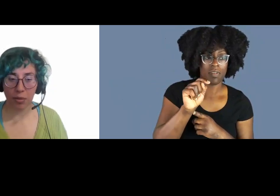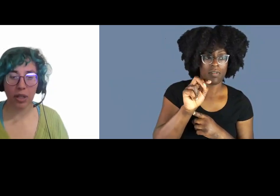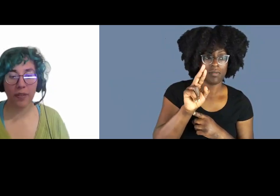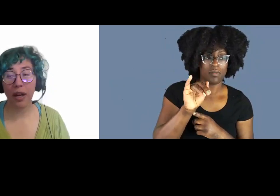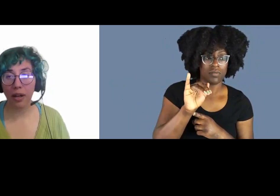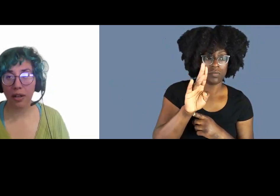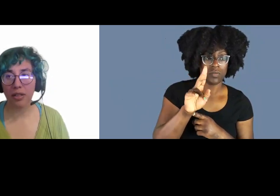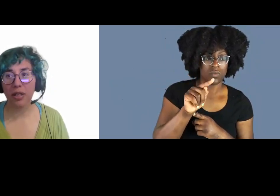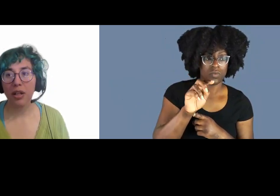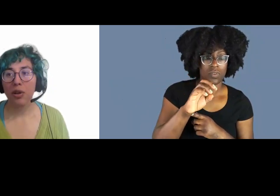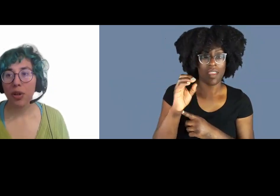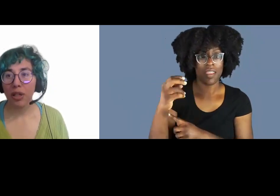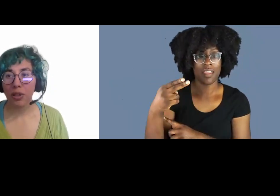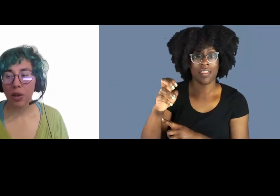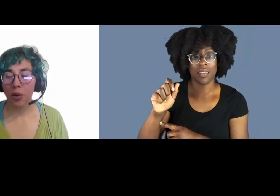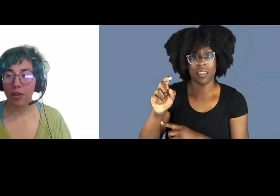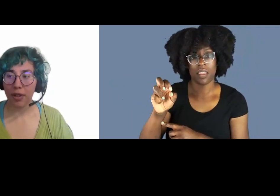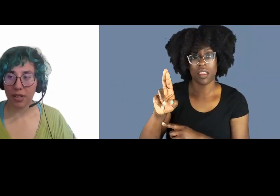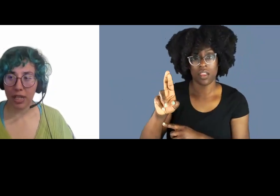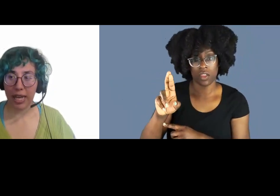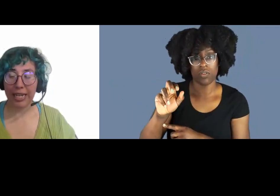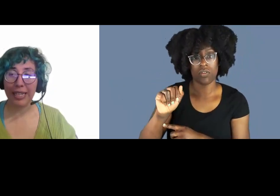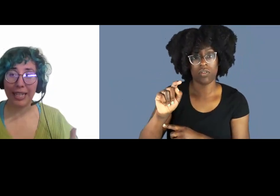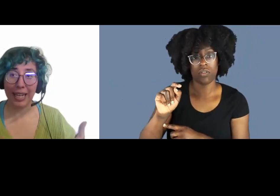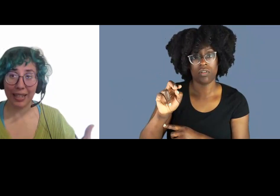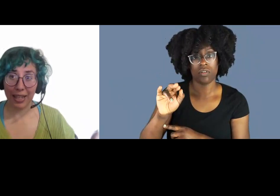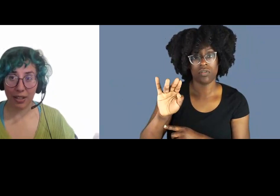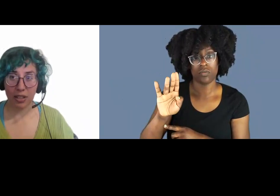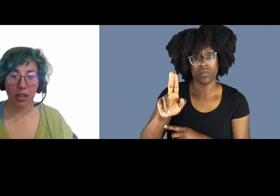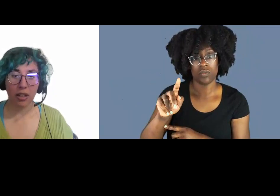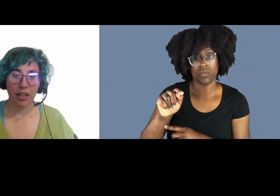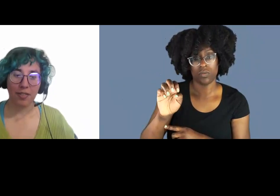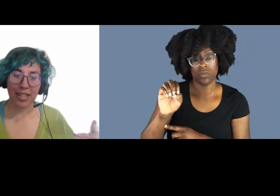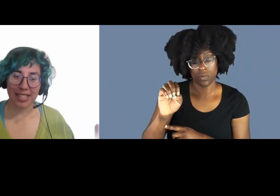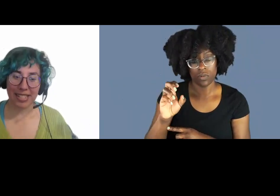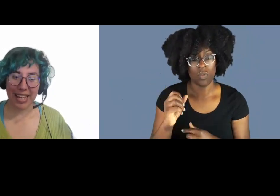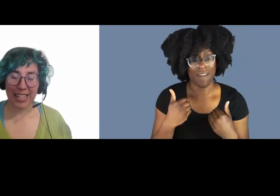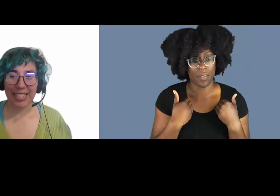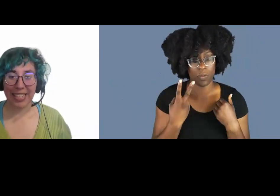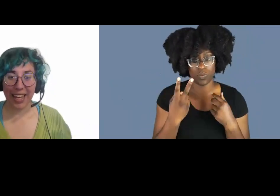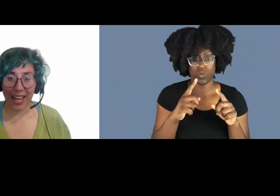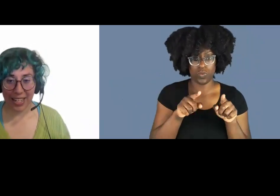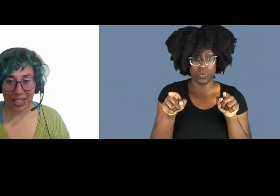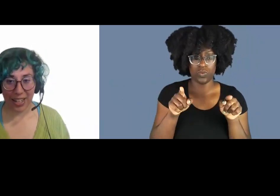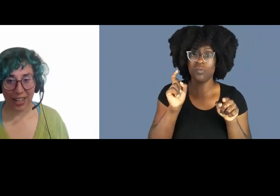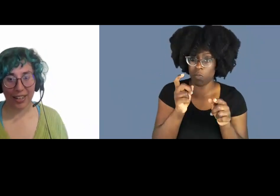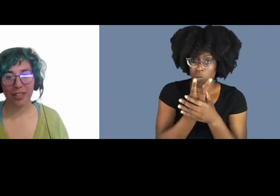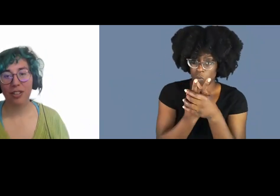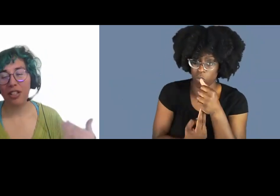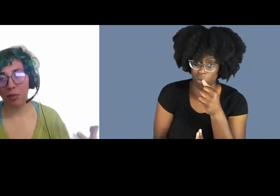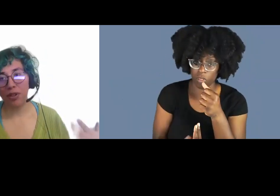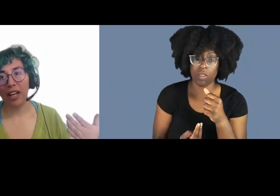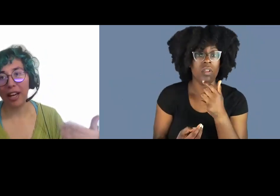this table, and the headers will let you know if there's anything else. If it isn't a TH,